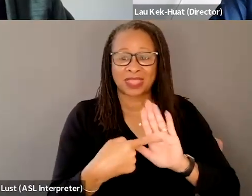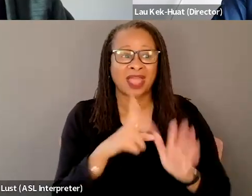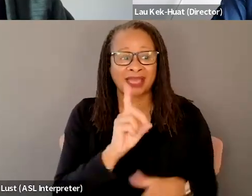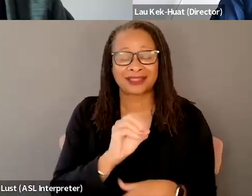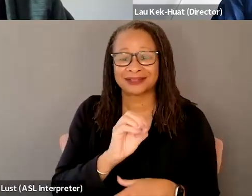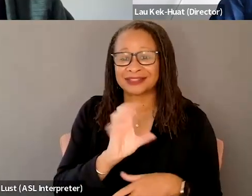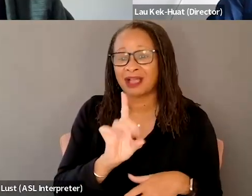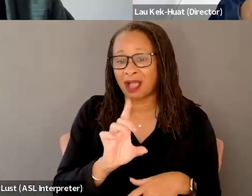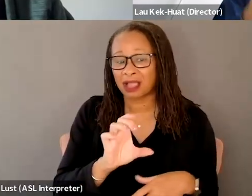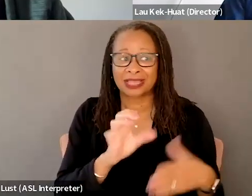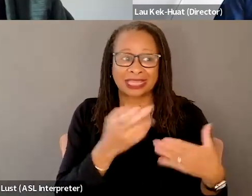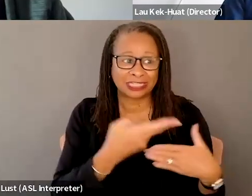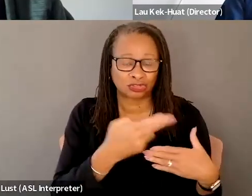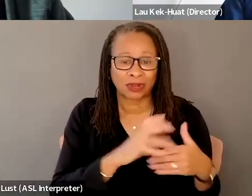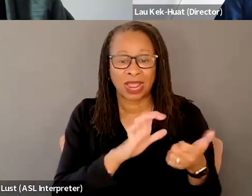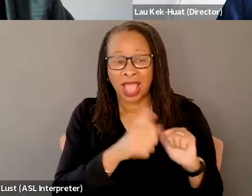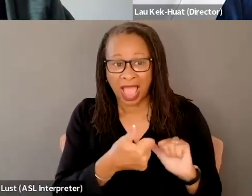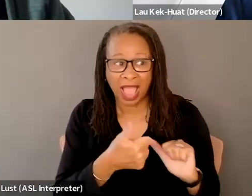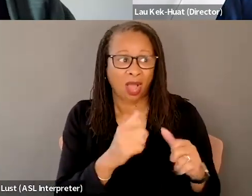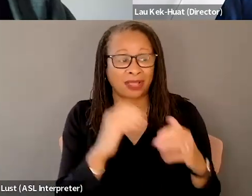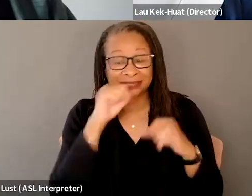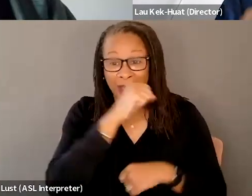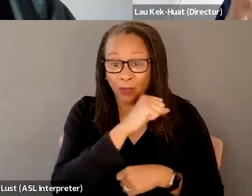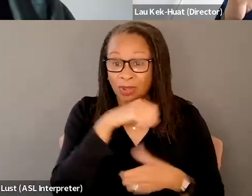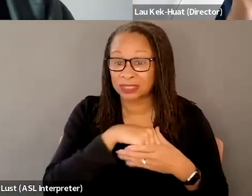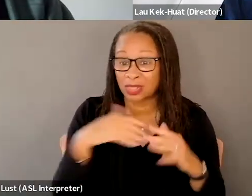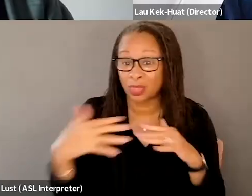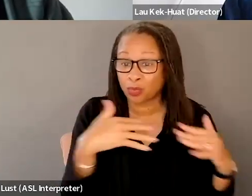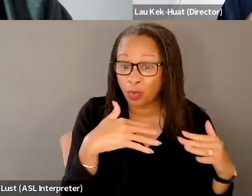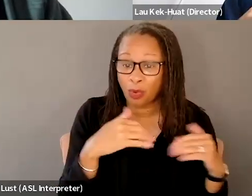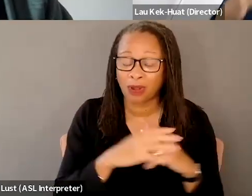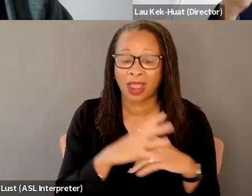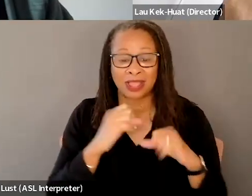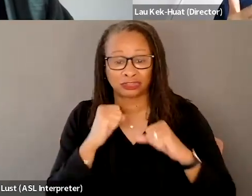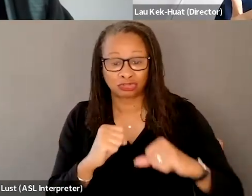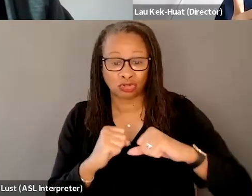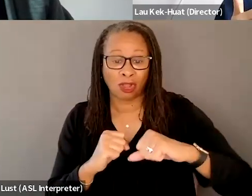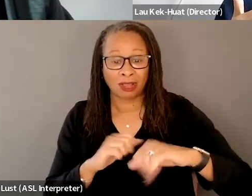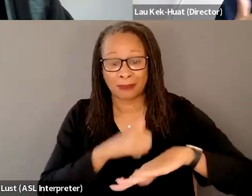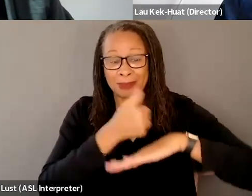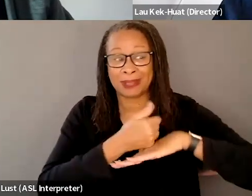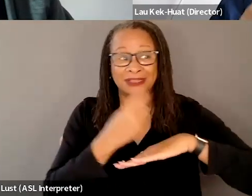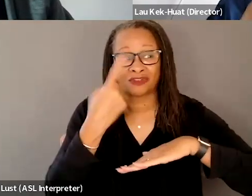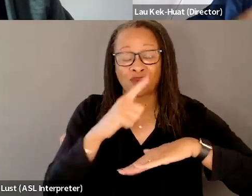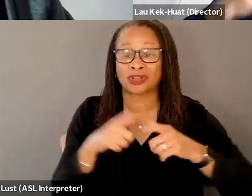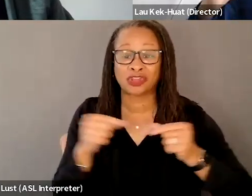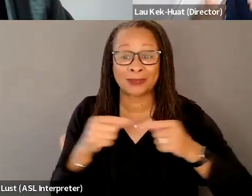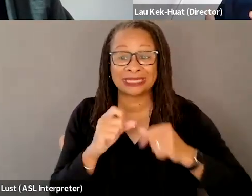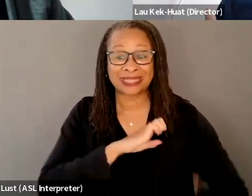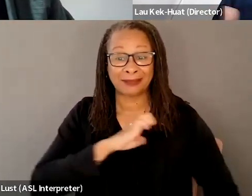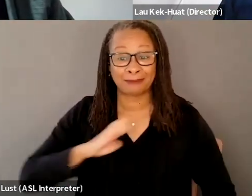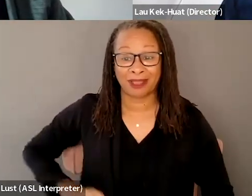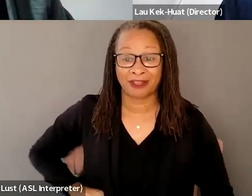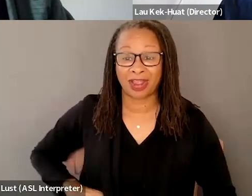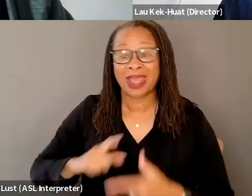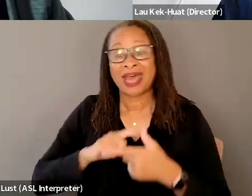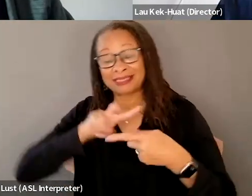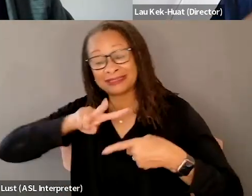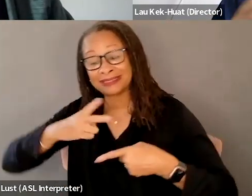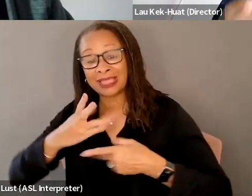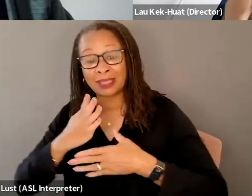history, how Taiwan was involved in the war and a strong base for Japan Empire. And then the second